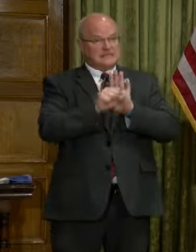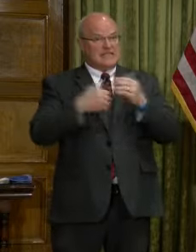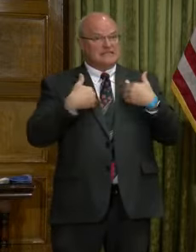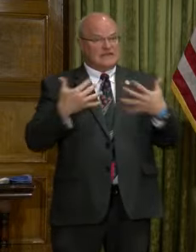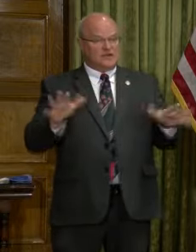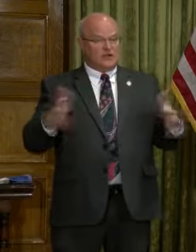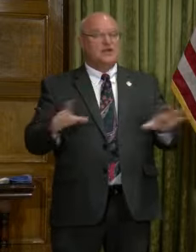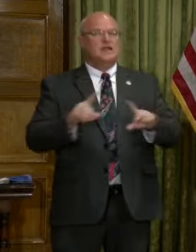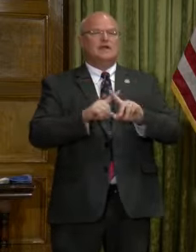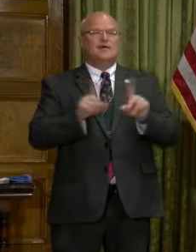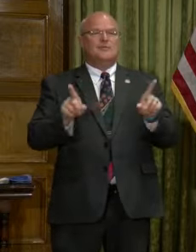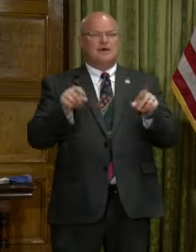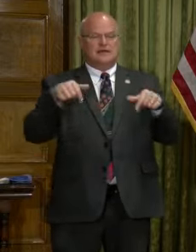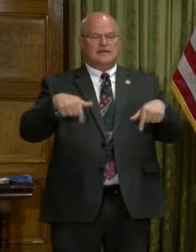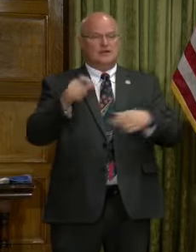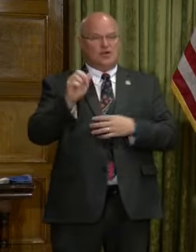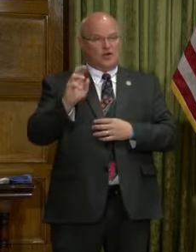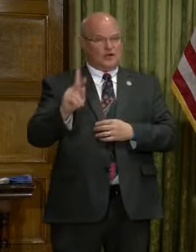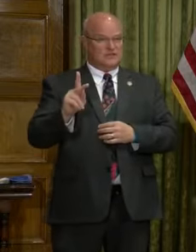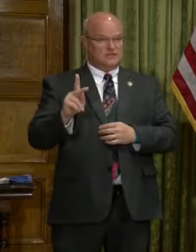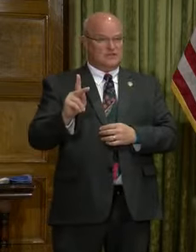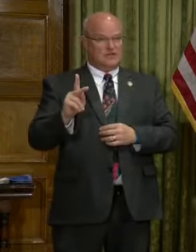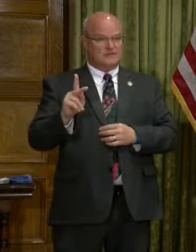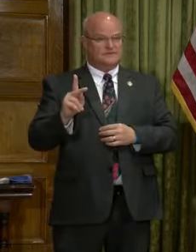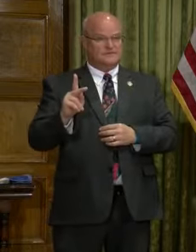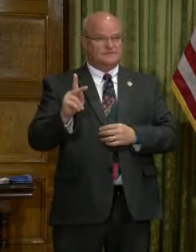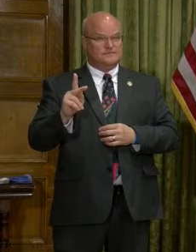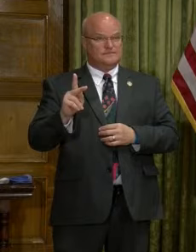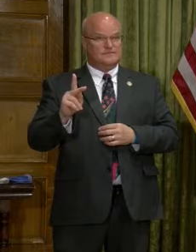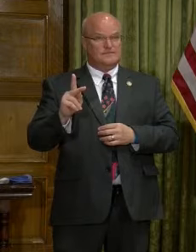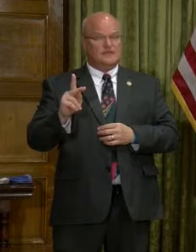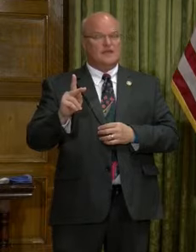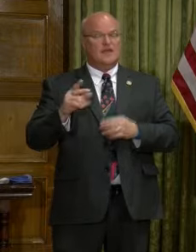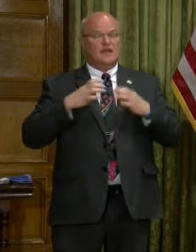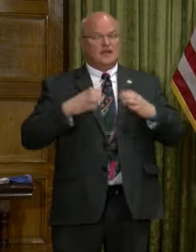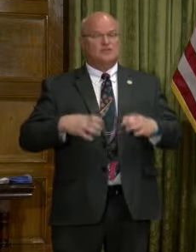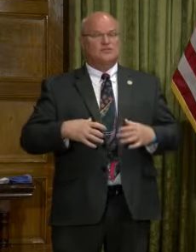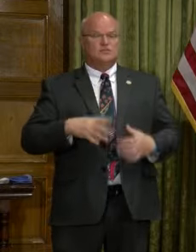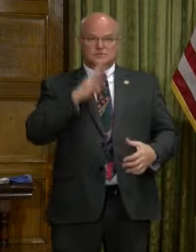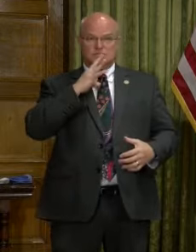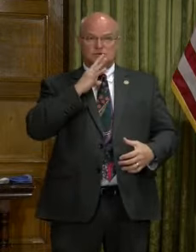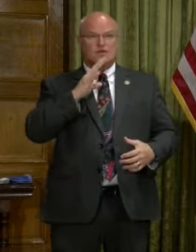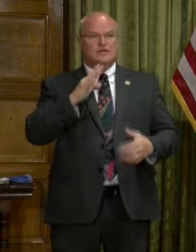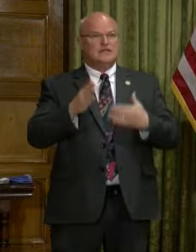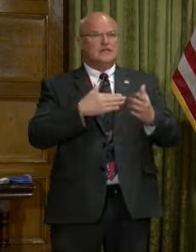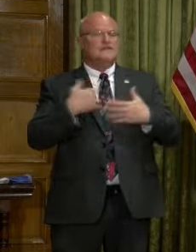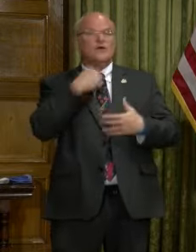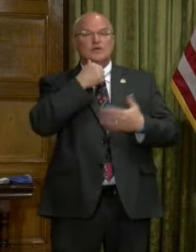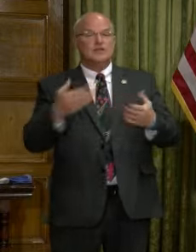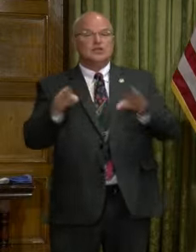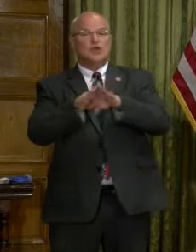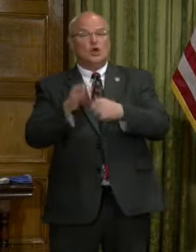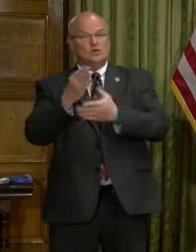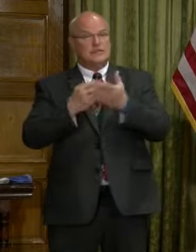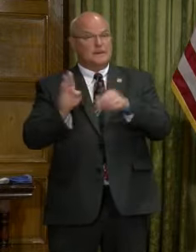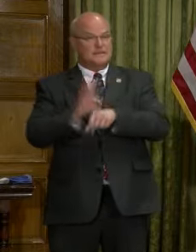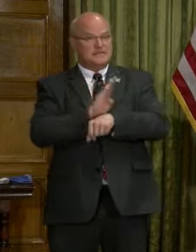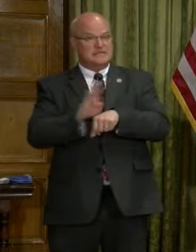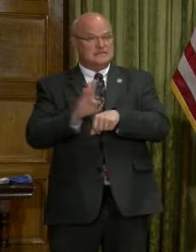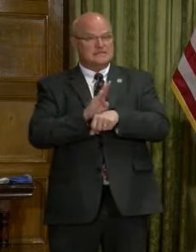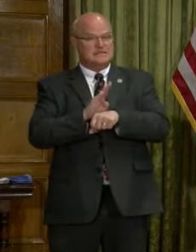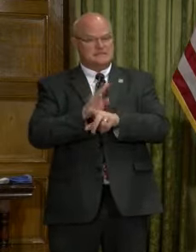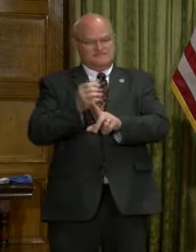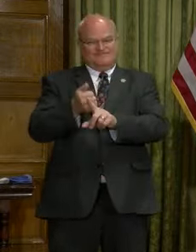have, but in Arkansas, the consumers have spoken, and so even though we didn't close some businesses,